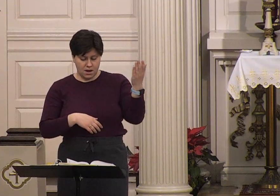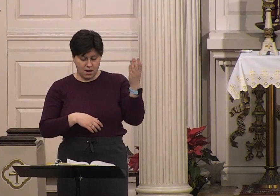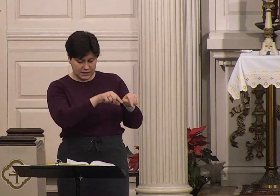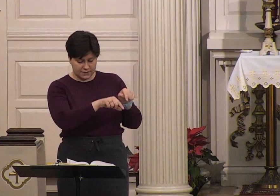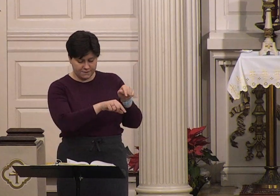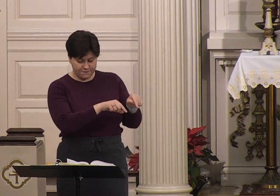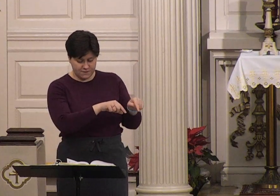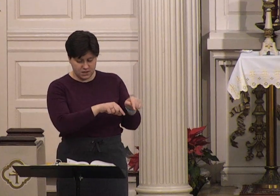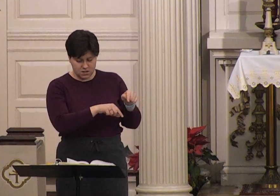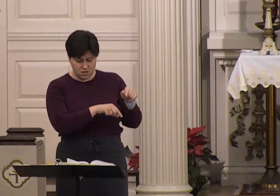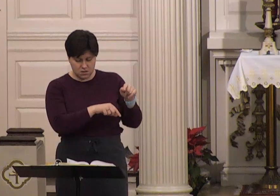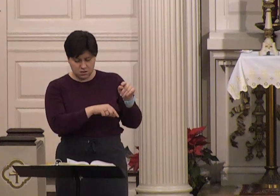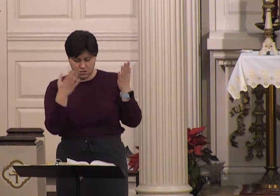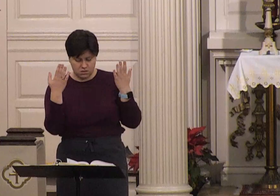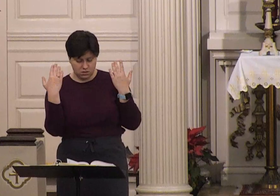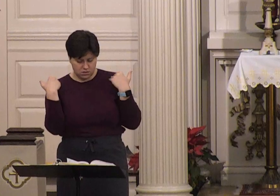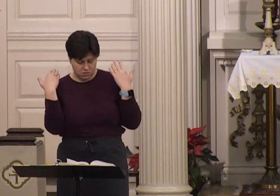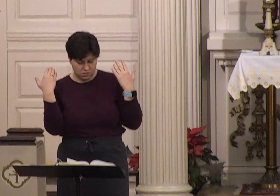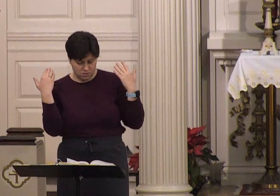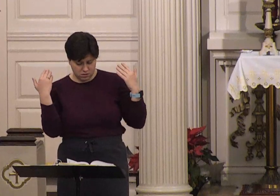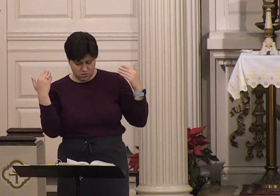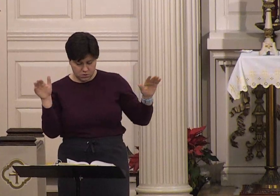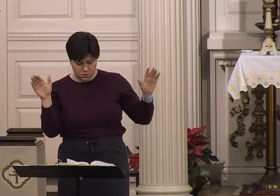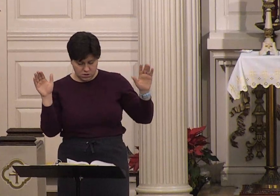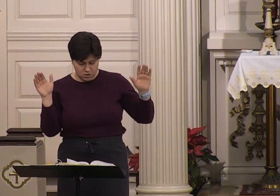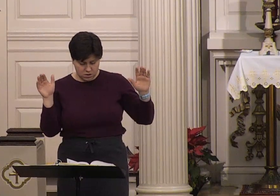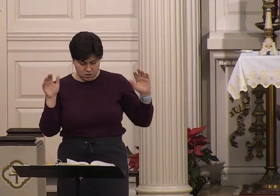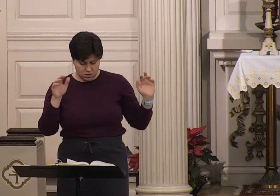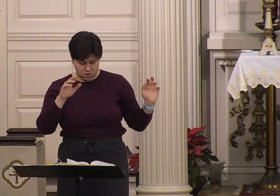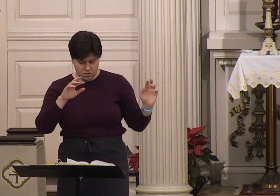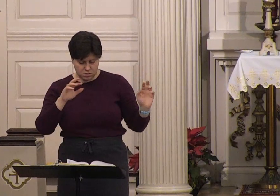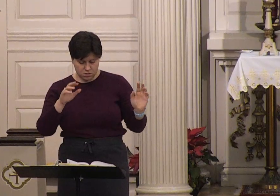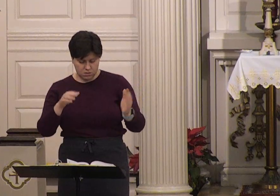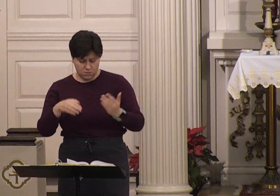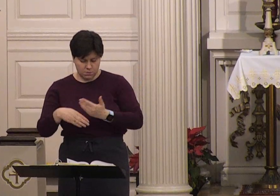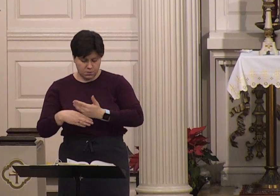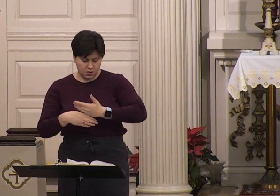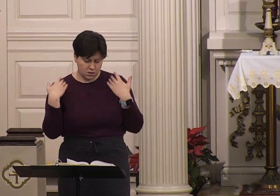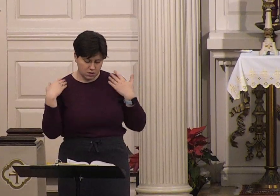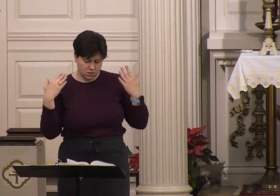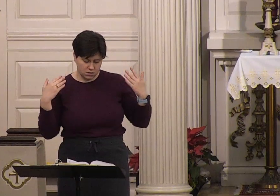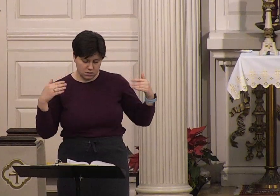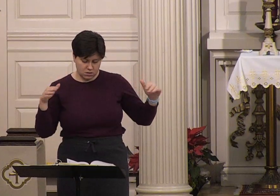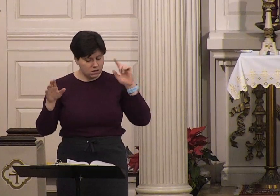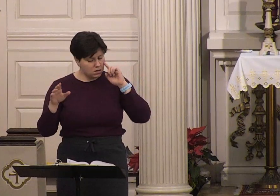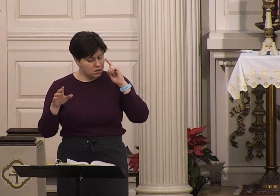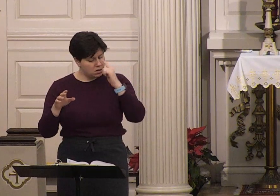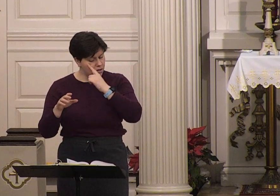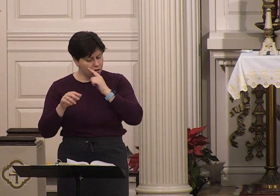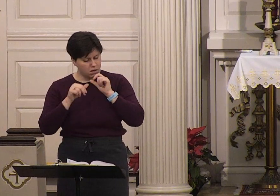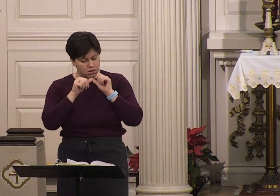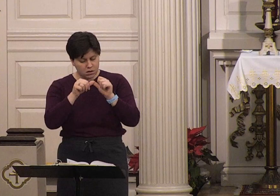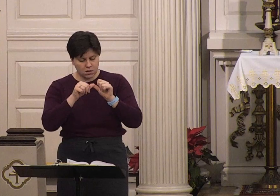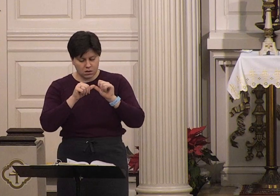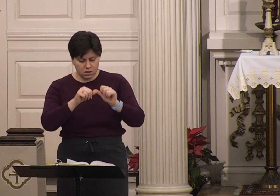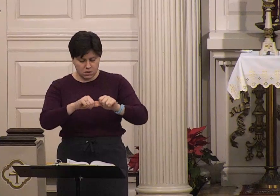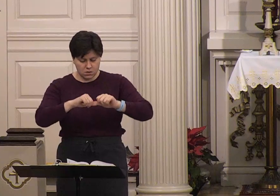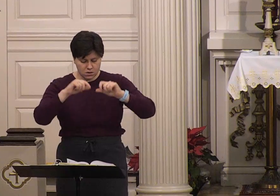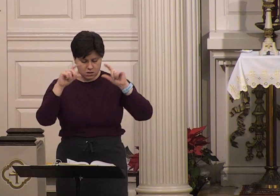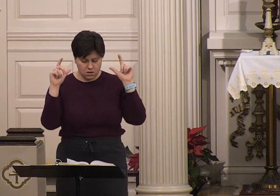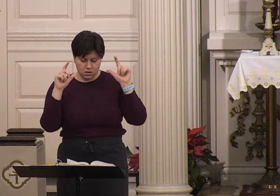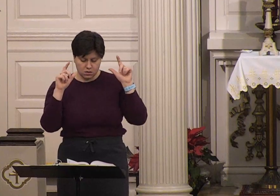six-winged seraph, cherubim with sleepless